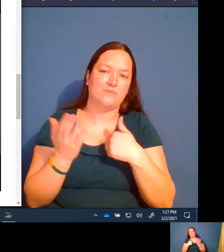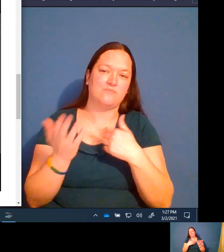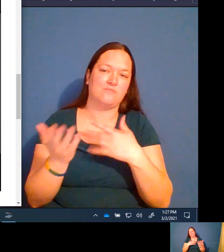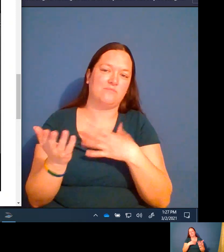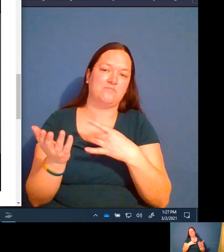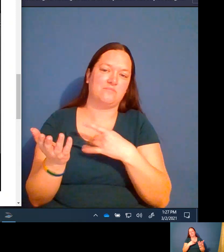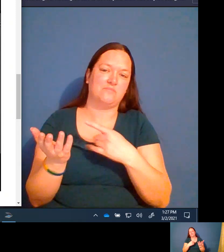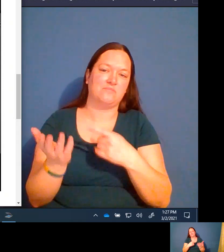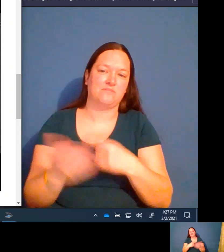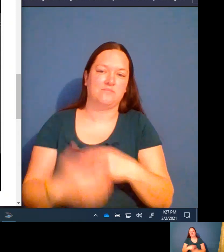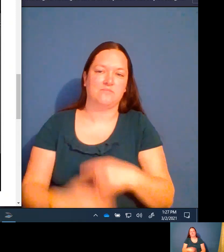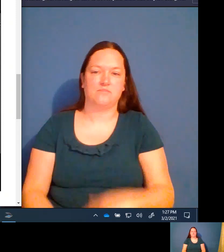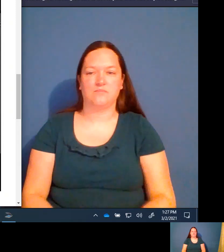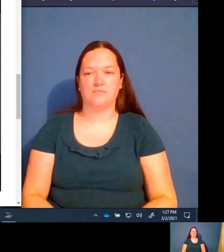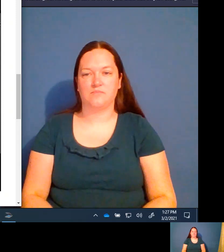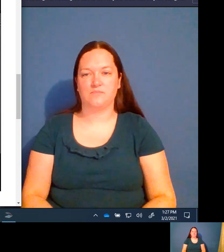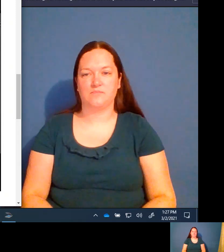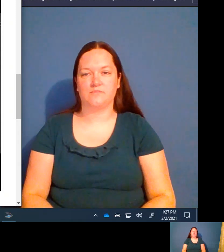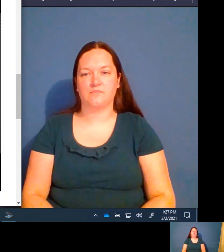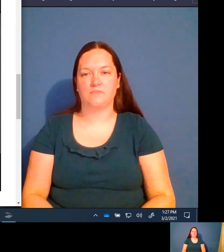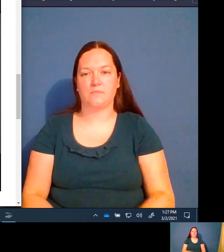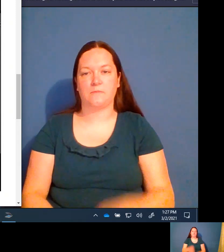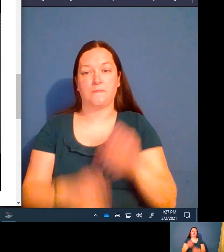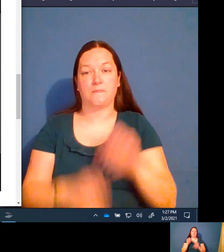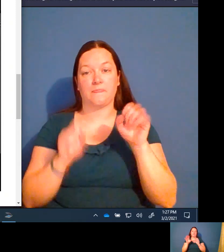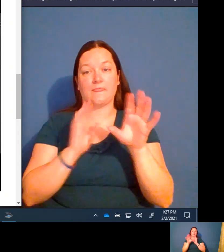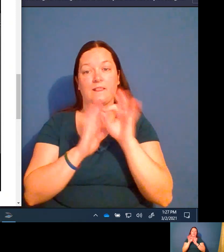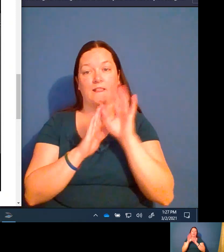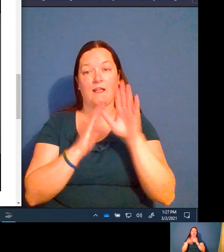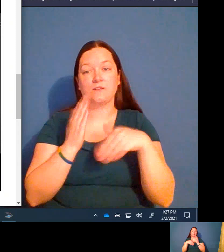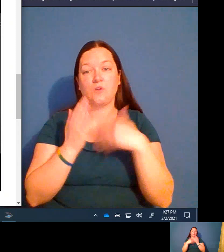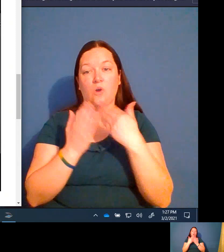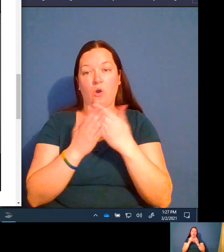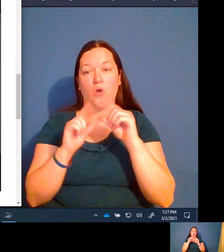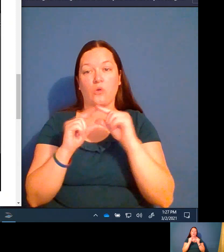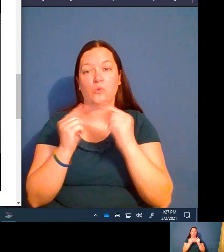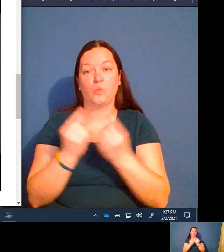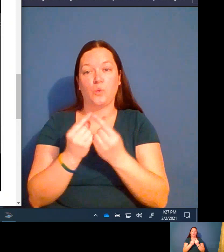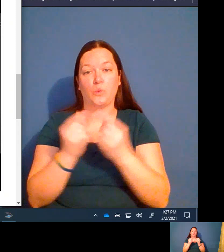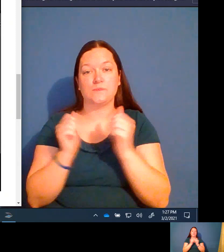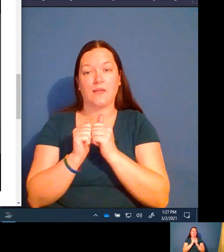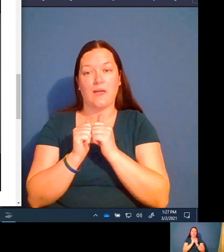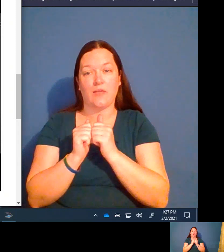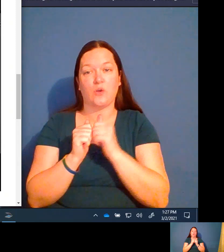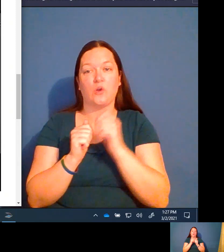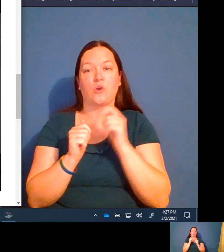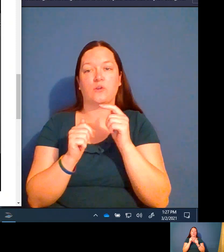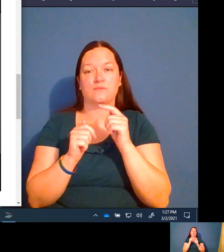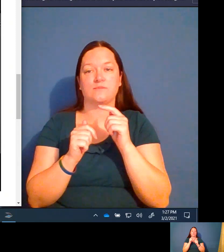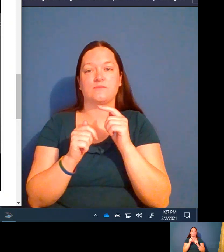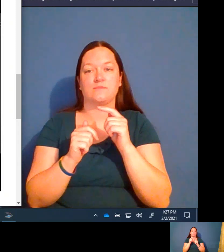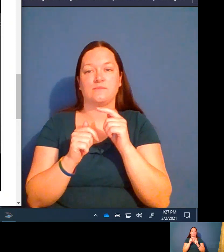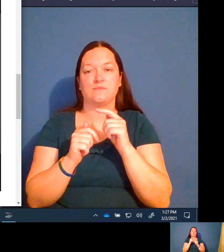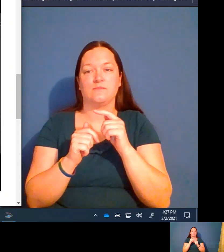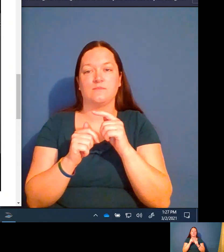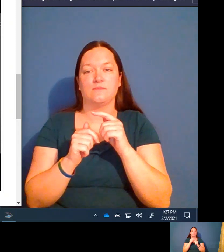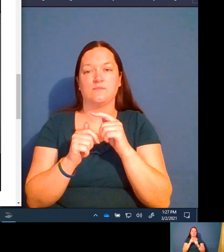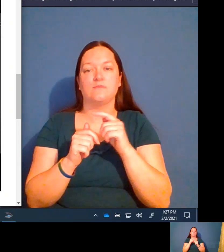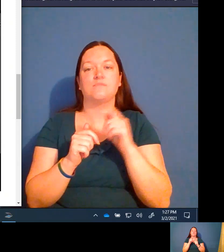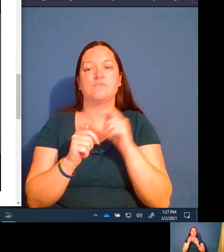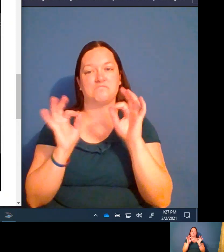do is select everything, group it. Oh, I went into